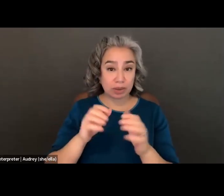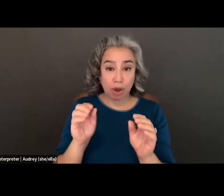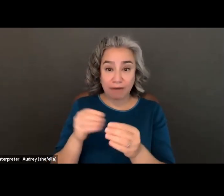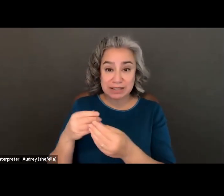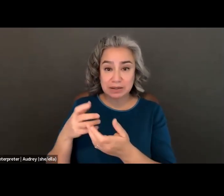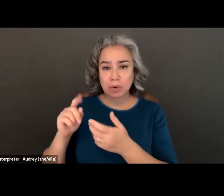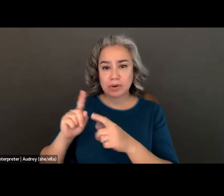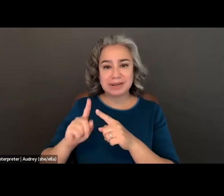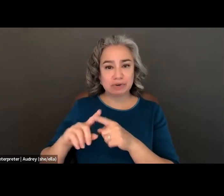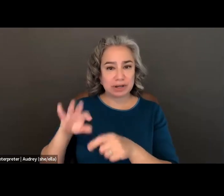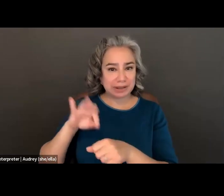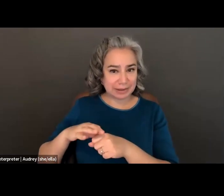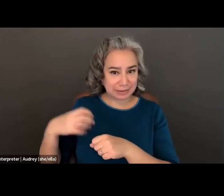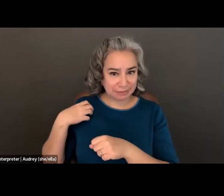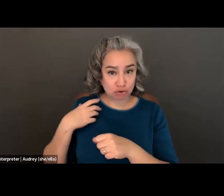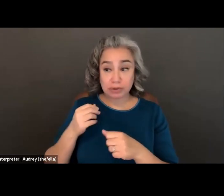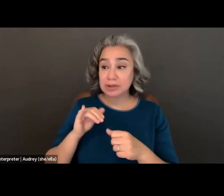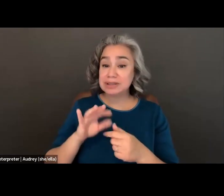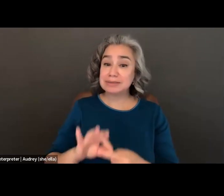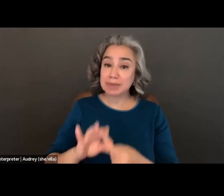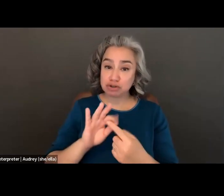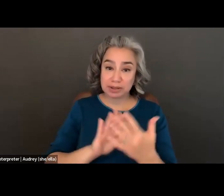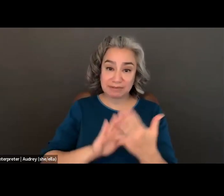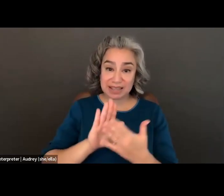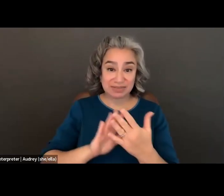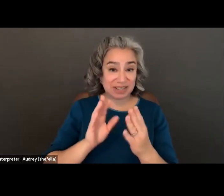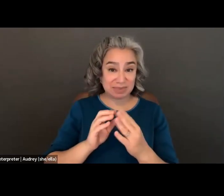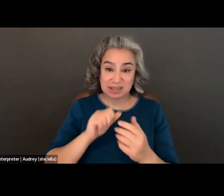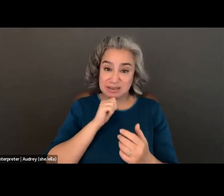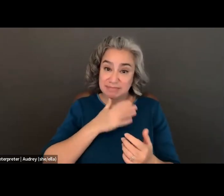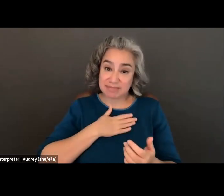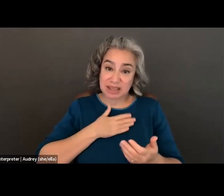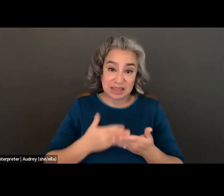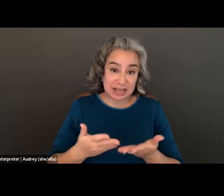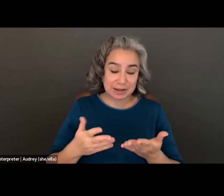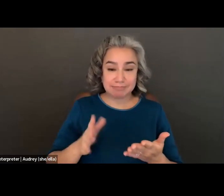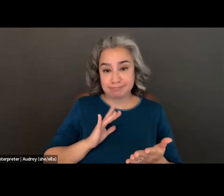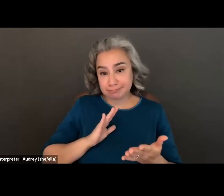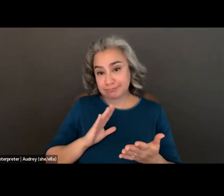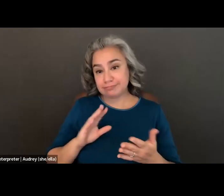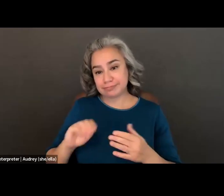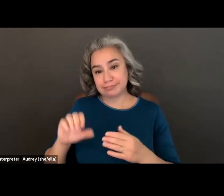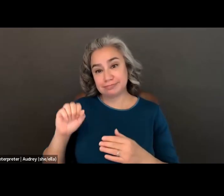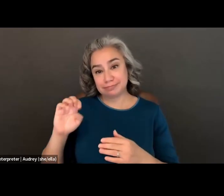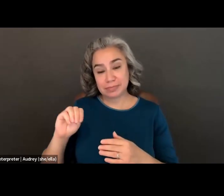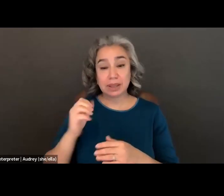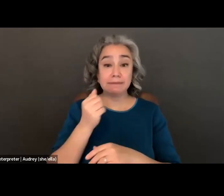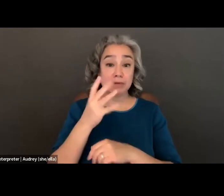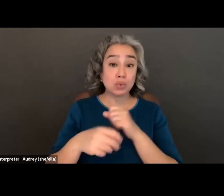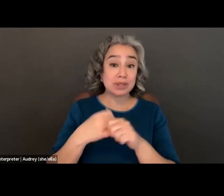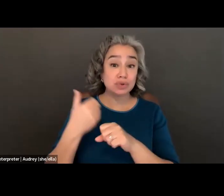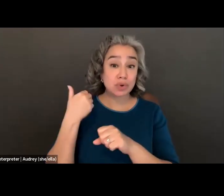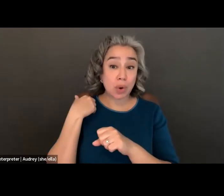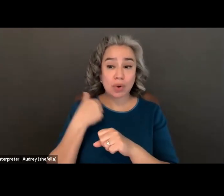elected officials, especially if face-to-face meetings just aren't your thing. In fact, a few years ago, I